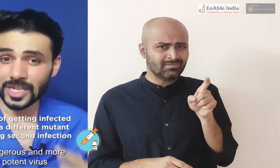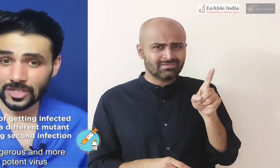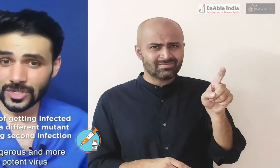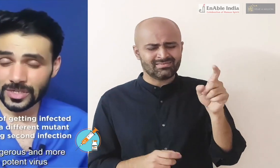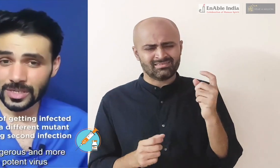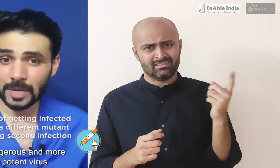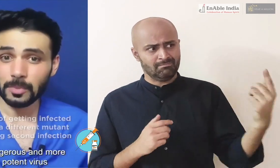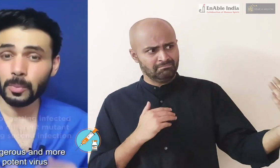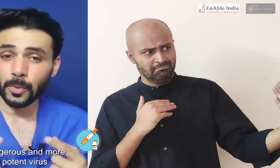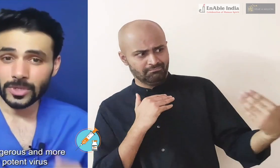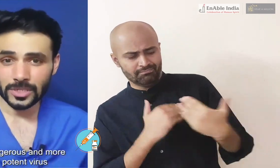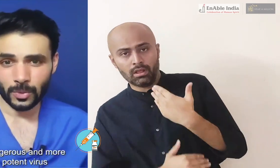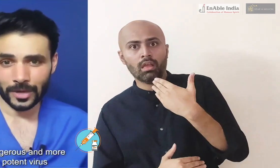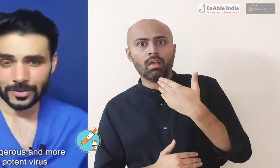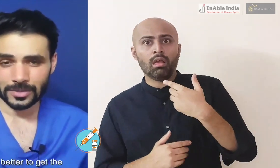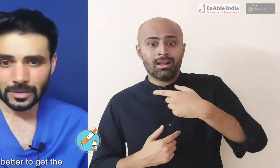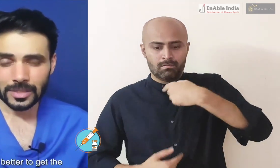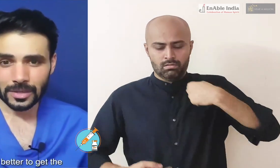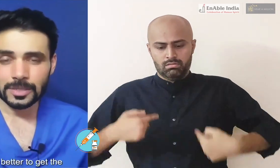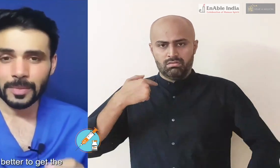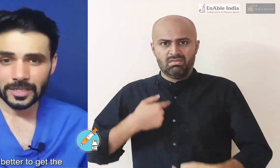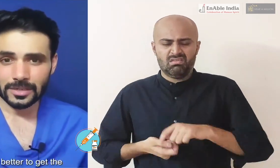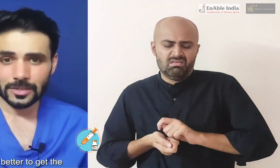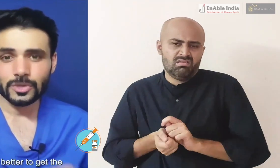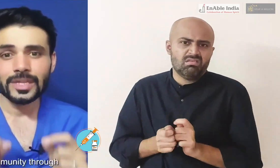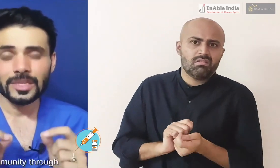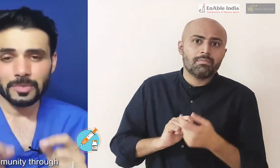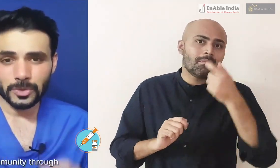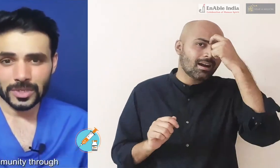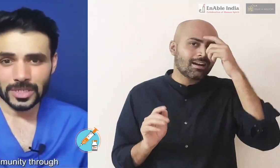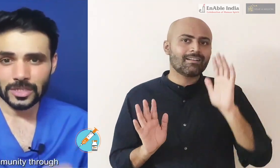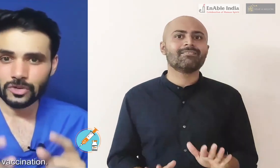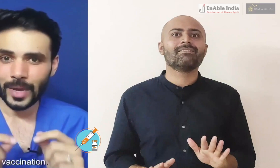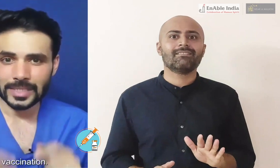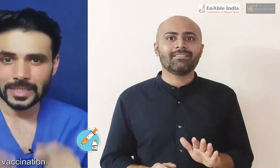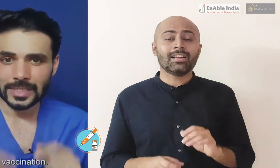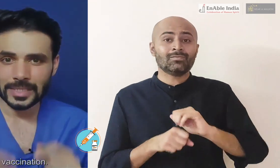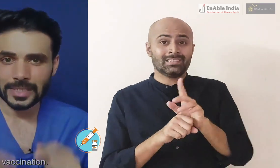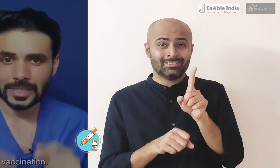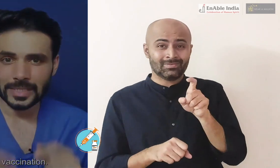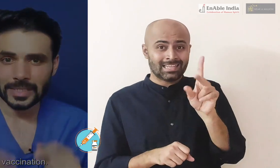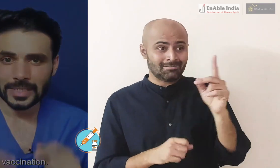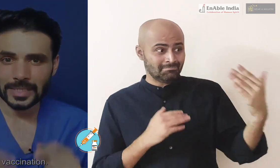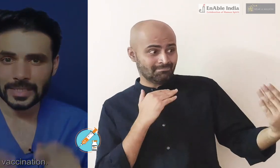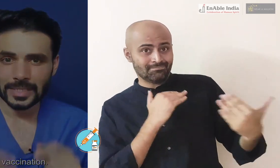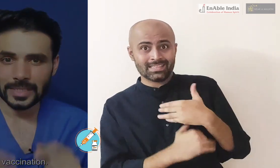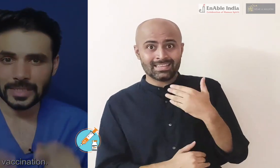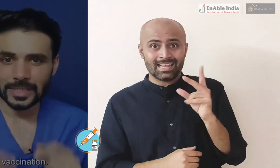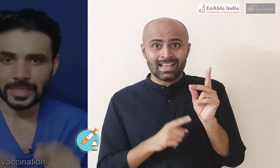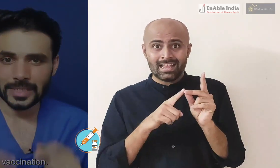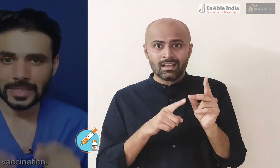with a more dangerous and a more potent virus. It's better to get the immunity through vaccination.